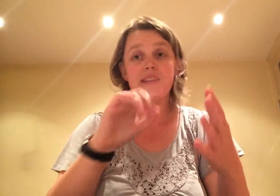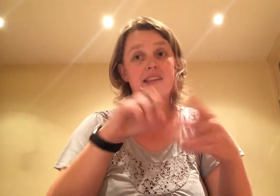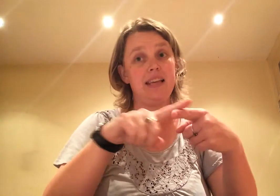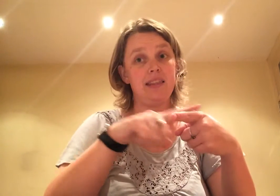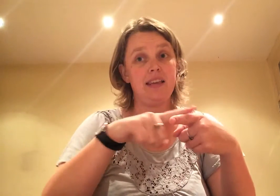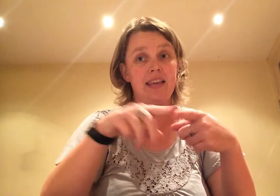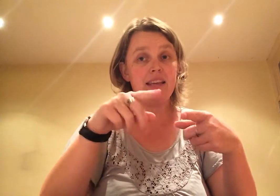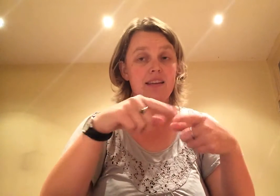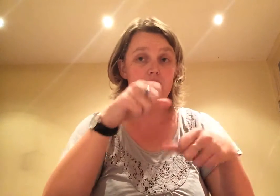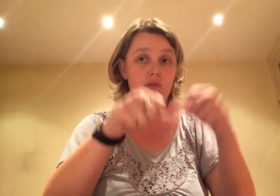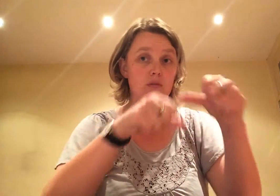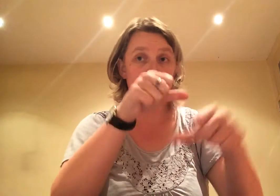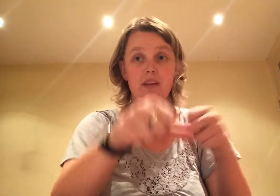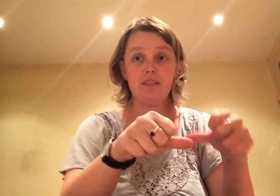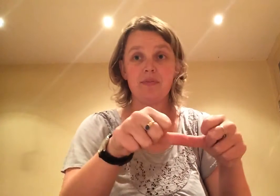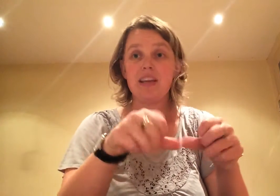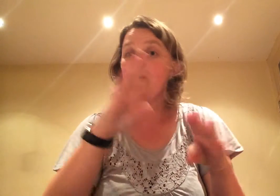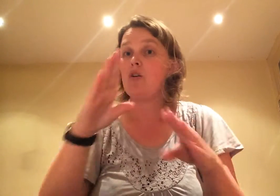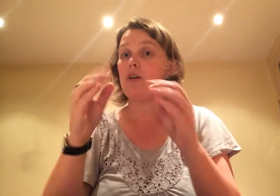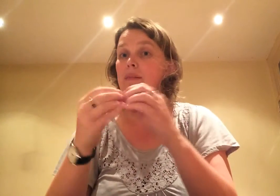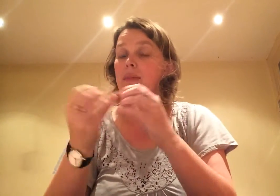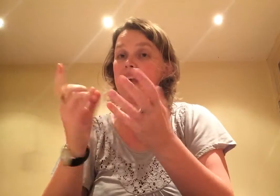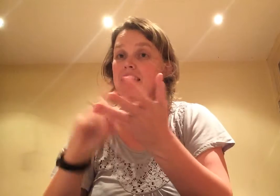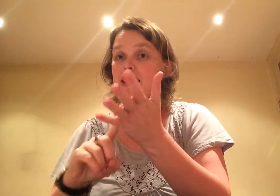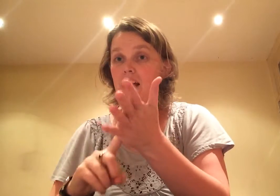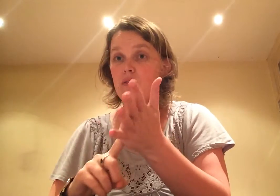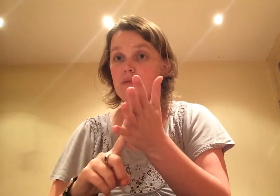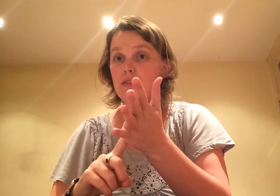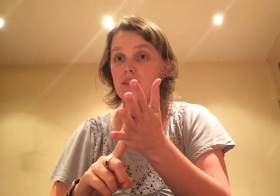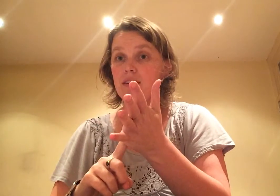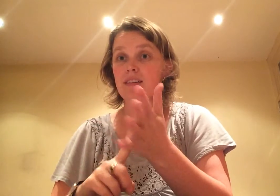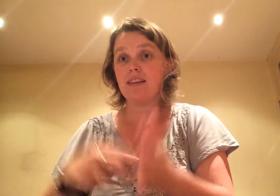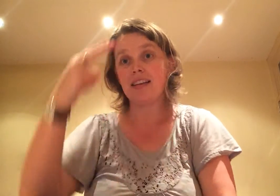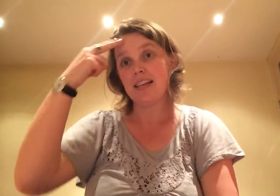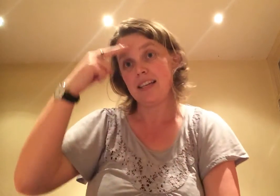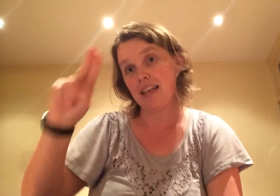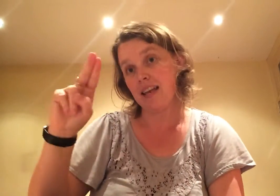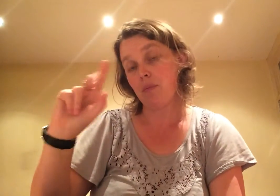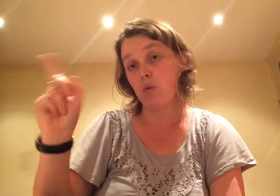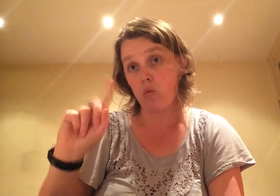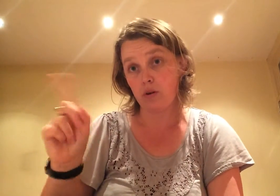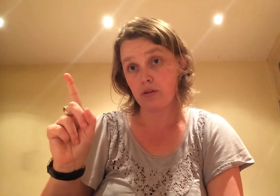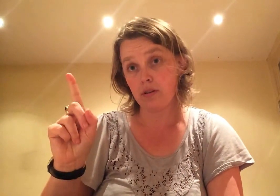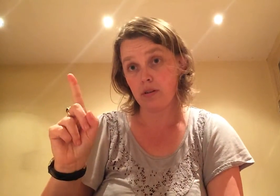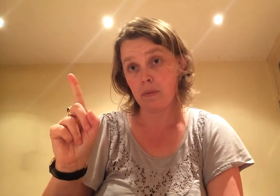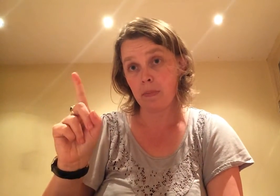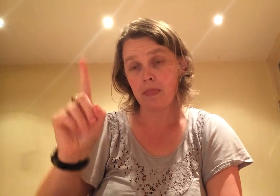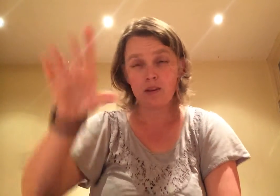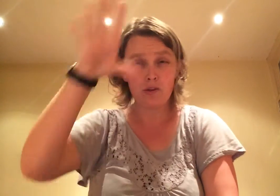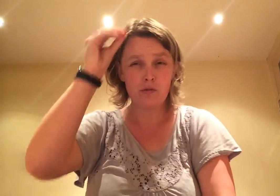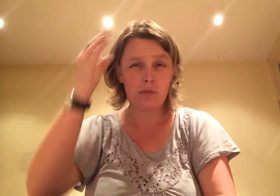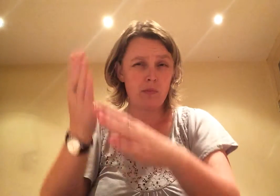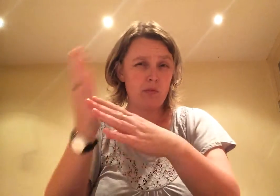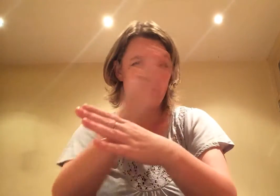in the English sort of order, or in BSL, name what. Because you remember